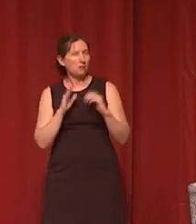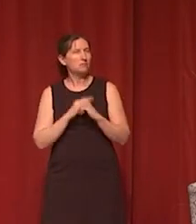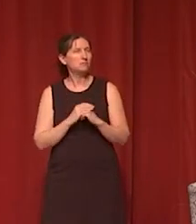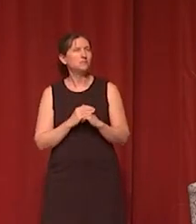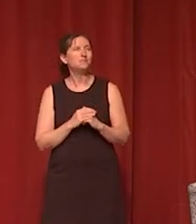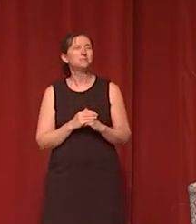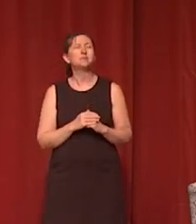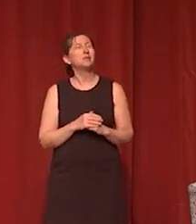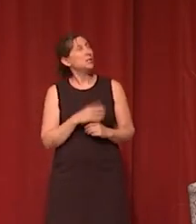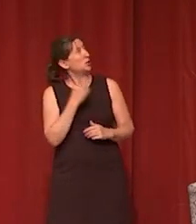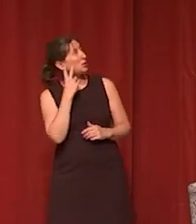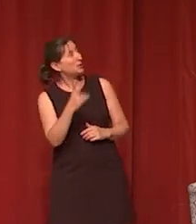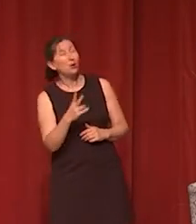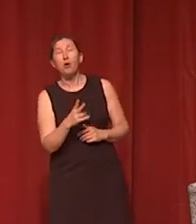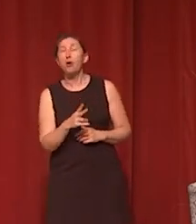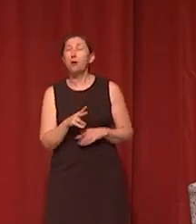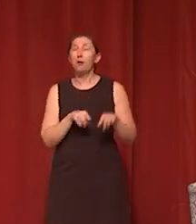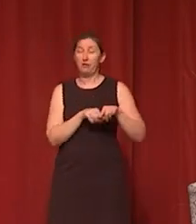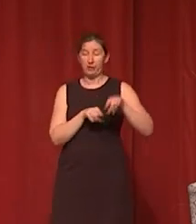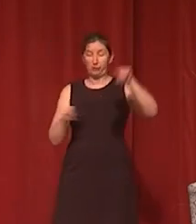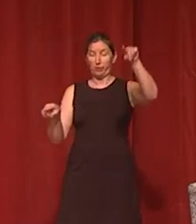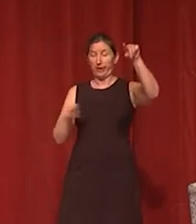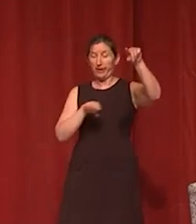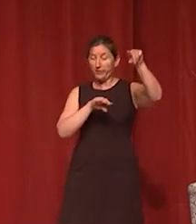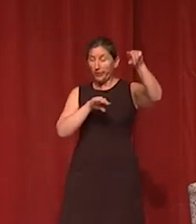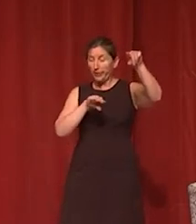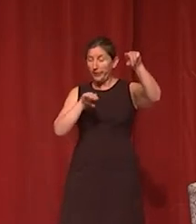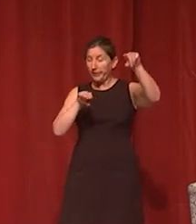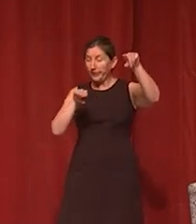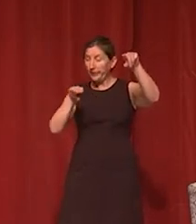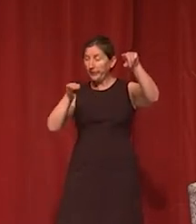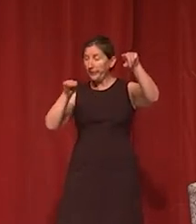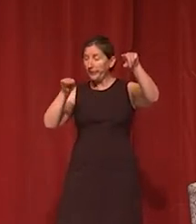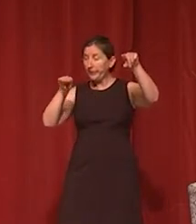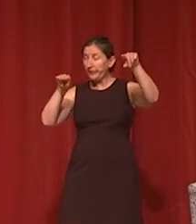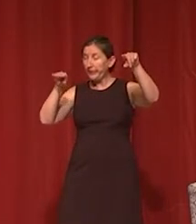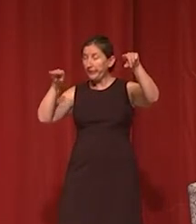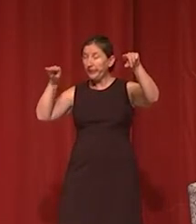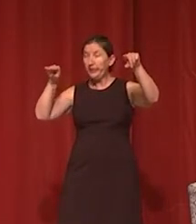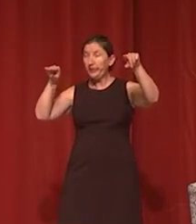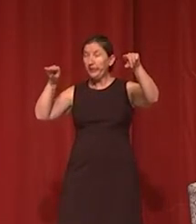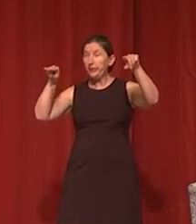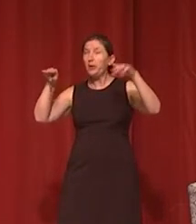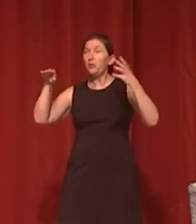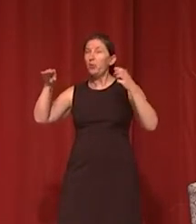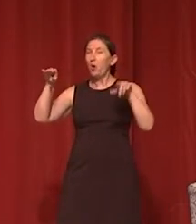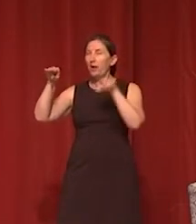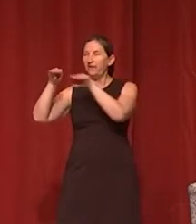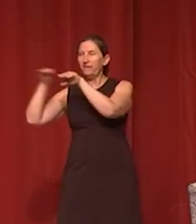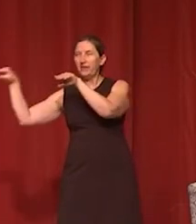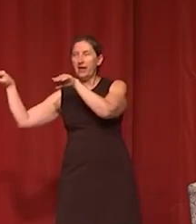declining as much, they're still declining, and we want to get those curves flat so people don't decline.